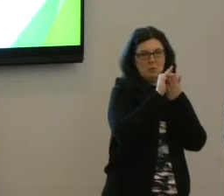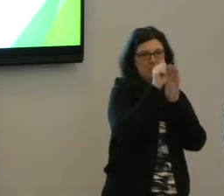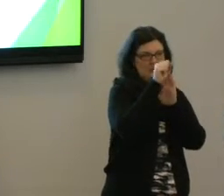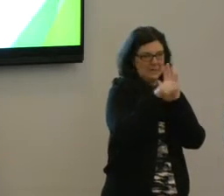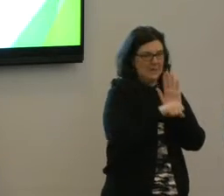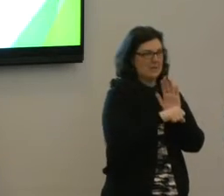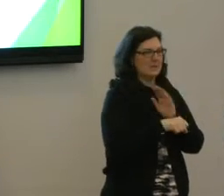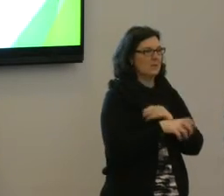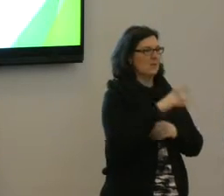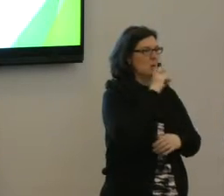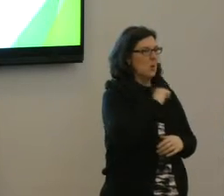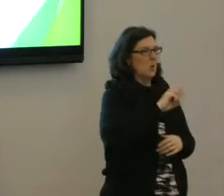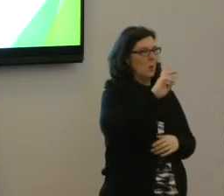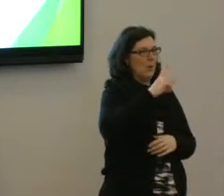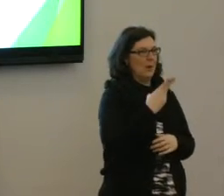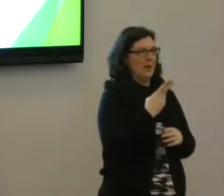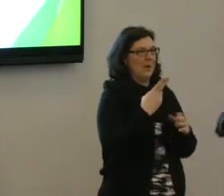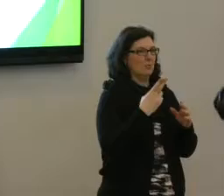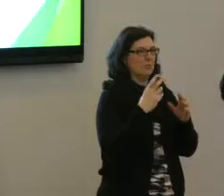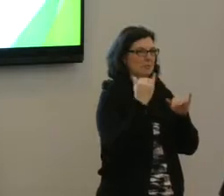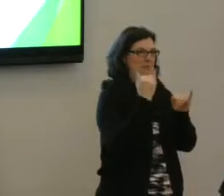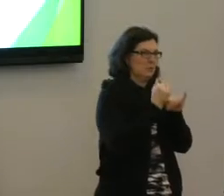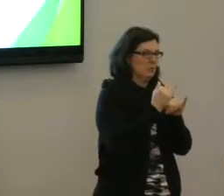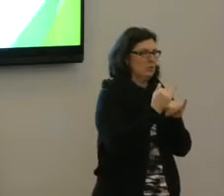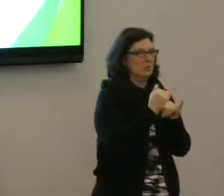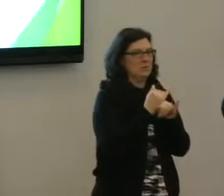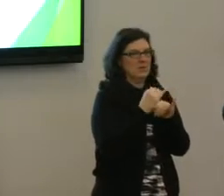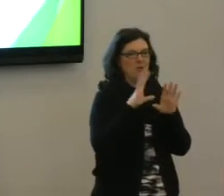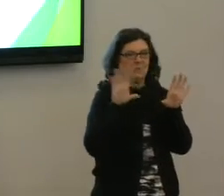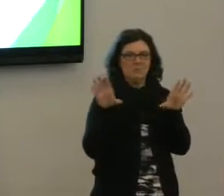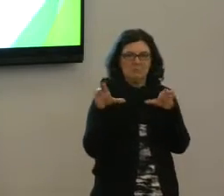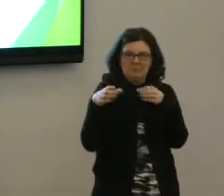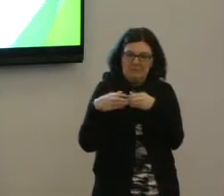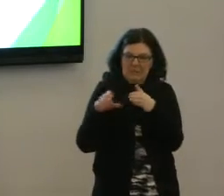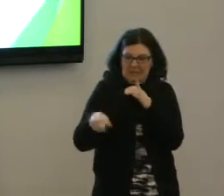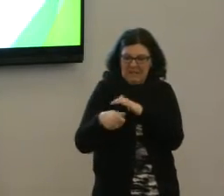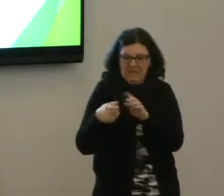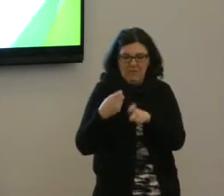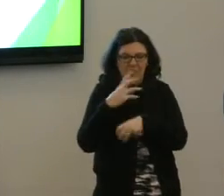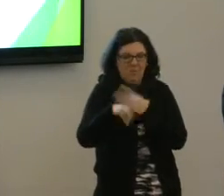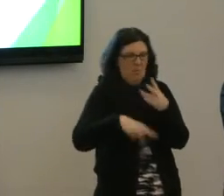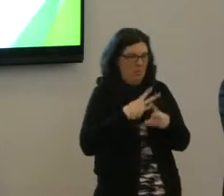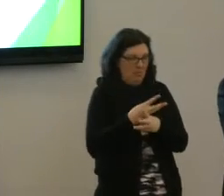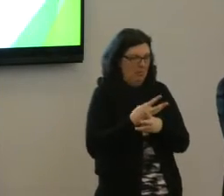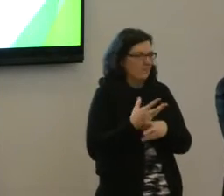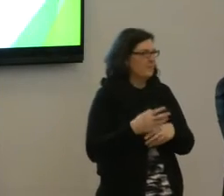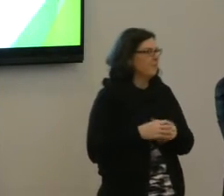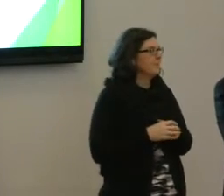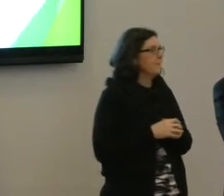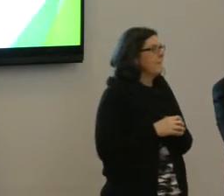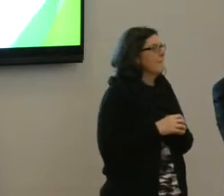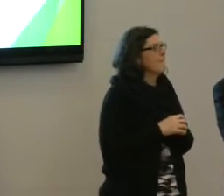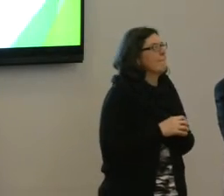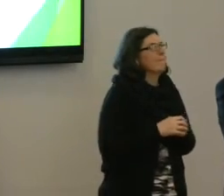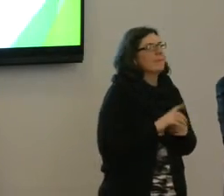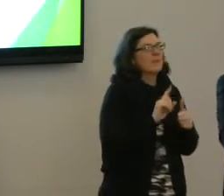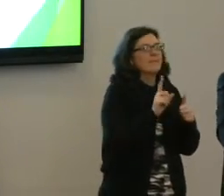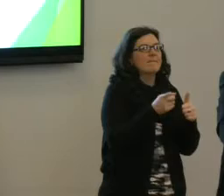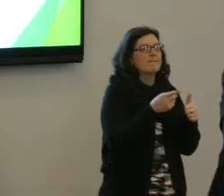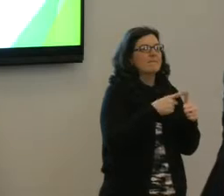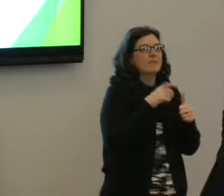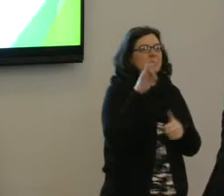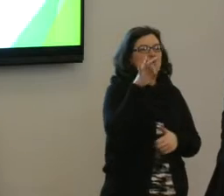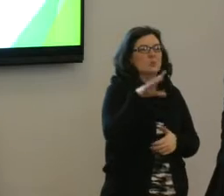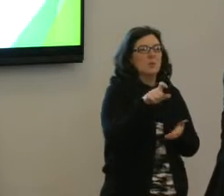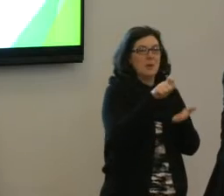One of the old warehouse institutions that was secluded from the world around it. And the first sermon I ever wrote